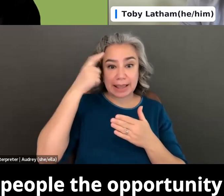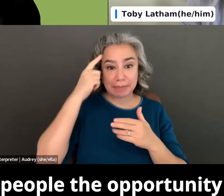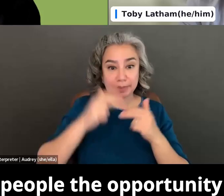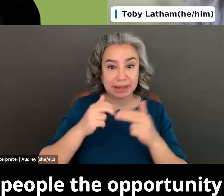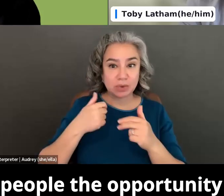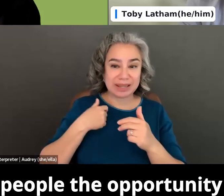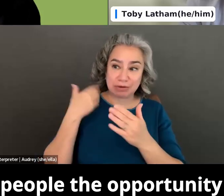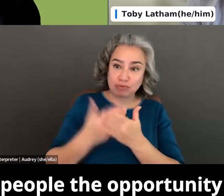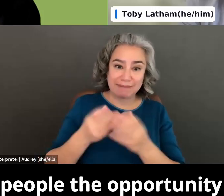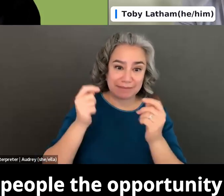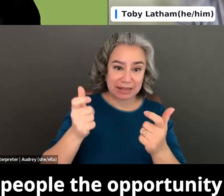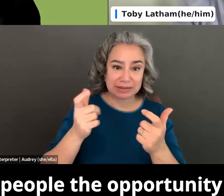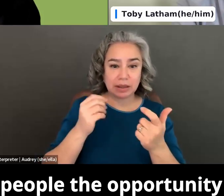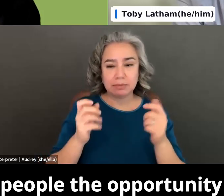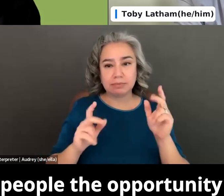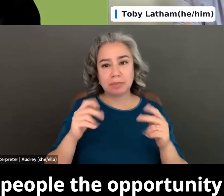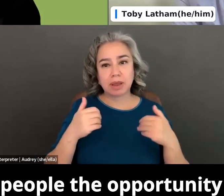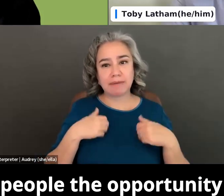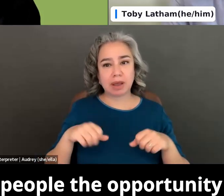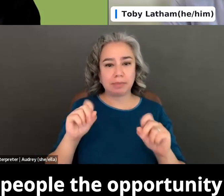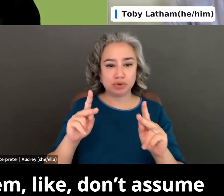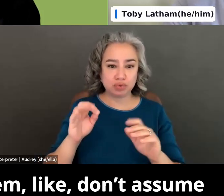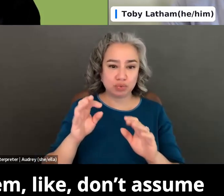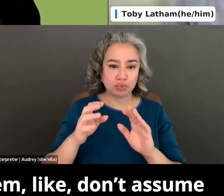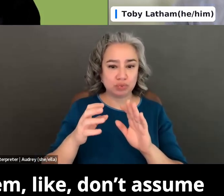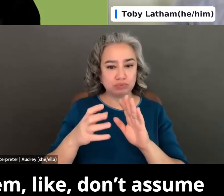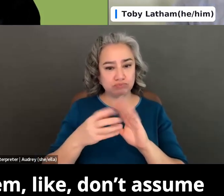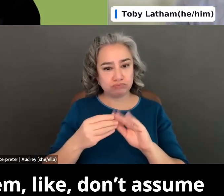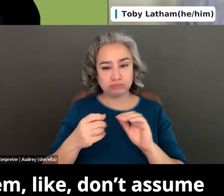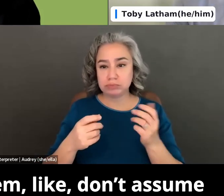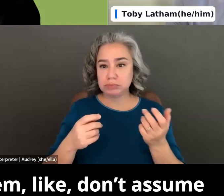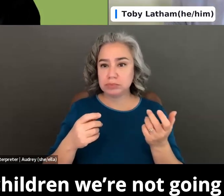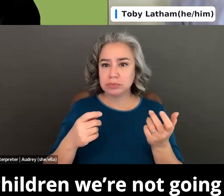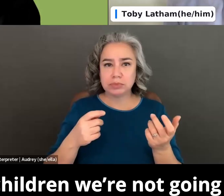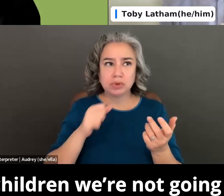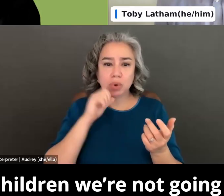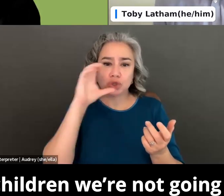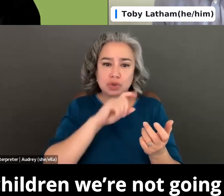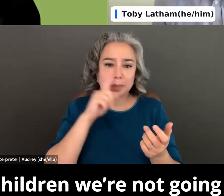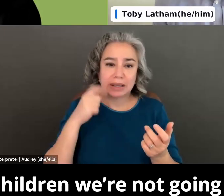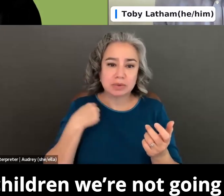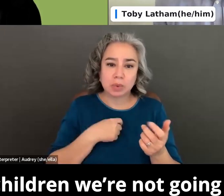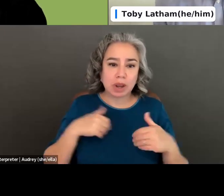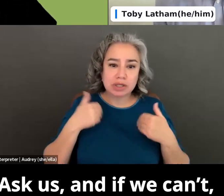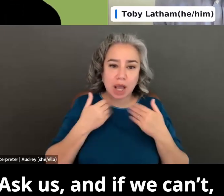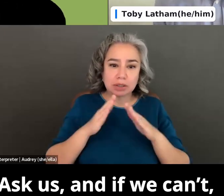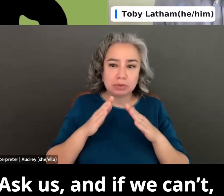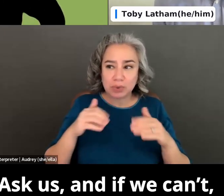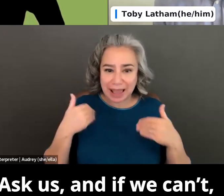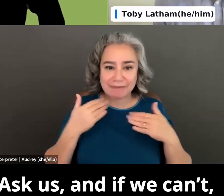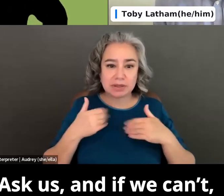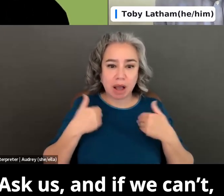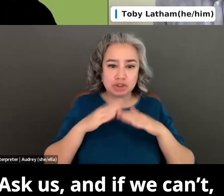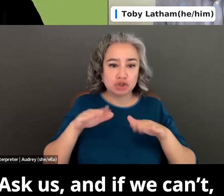give people the opportunity to present those. And we tell them, don't assume that because we have young children, we're not going to be able to show up. Ask us,